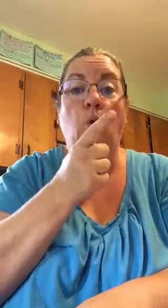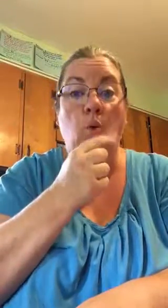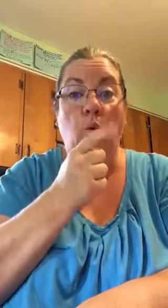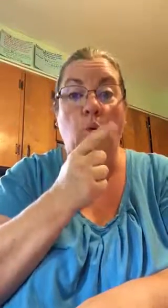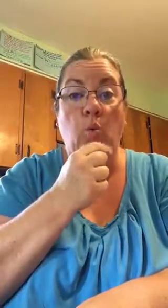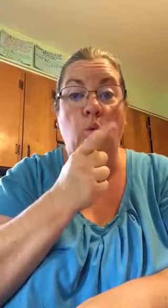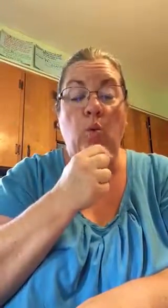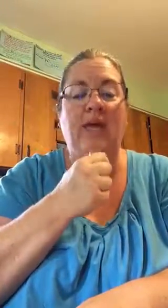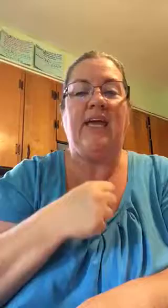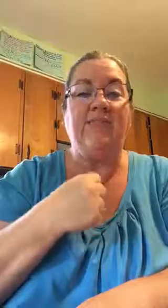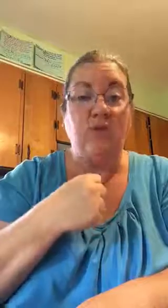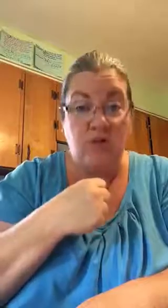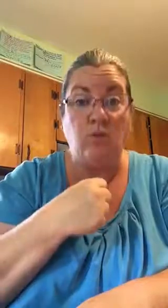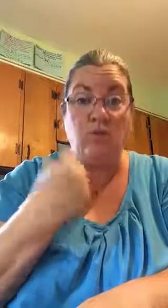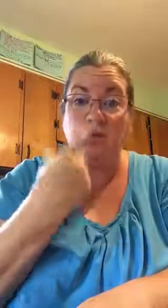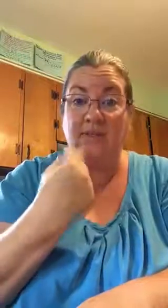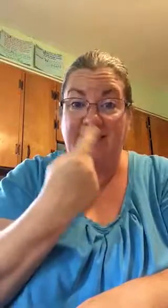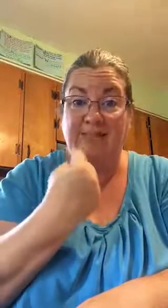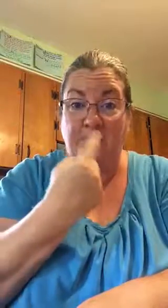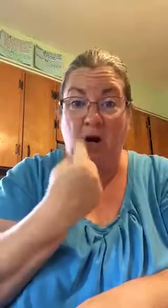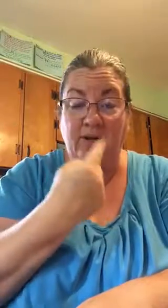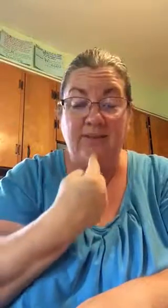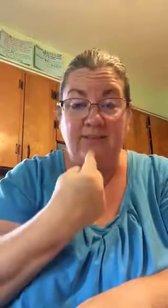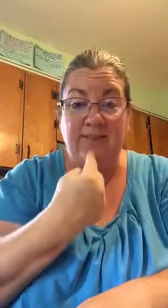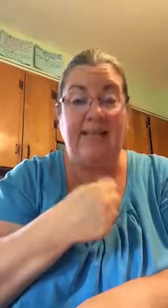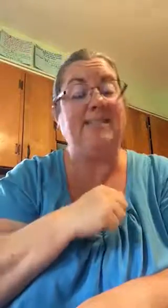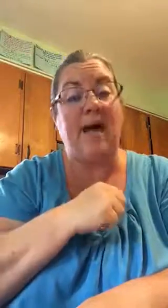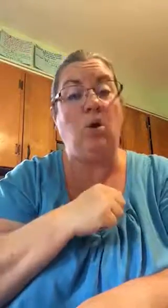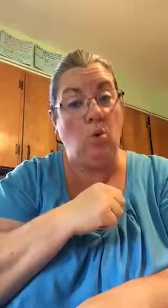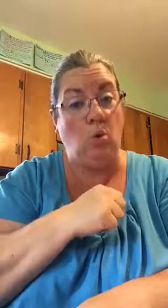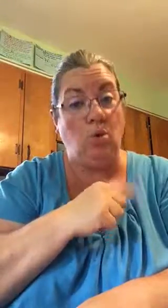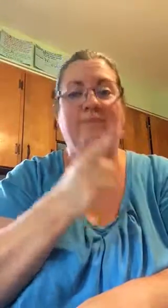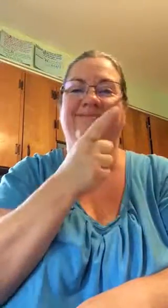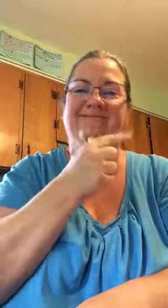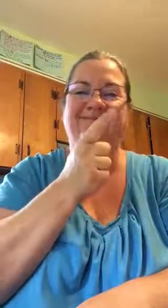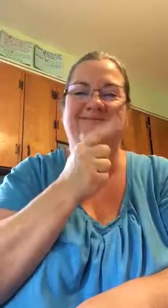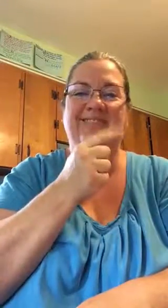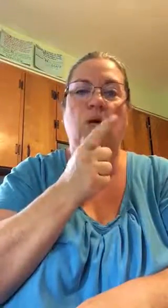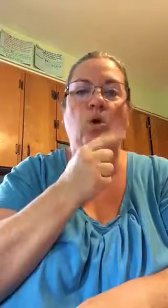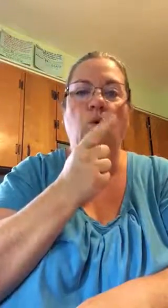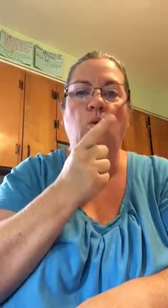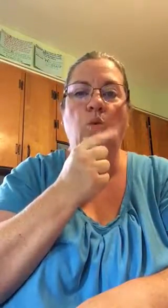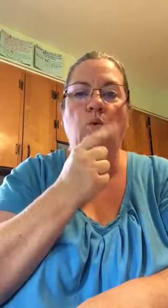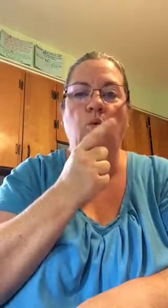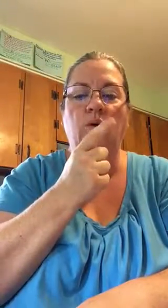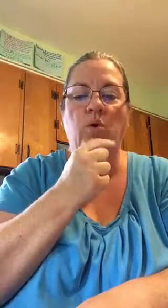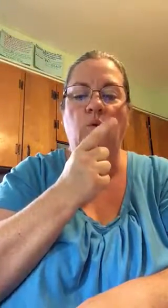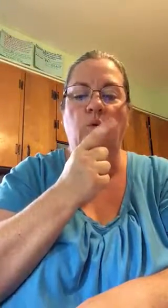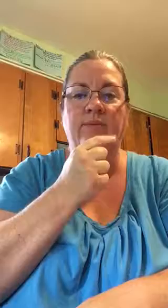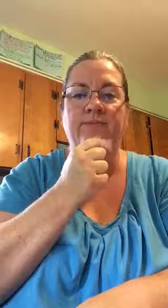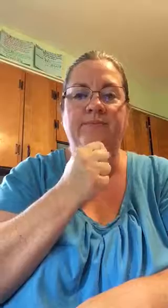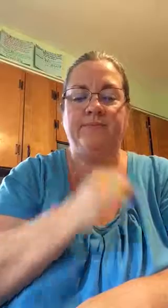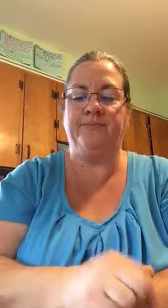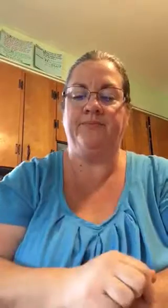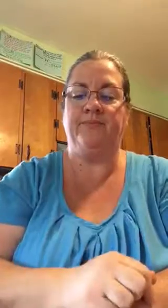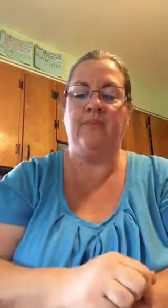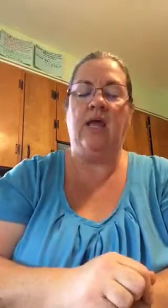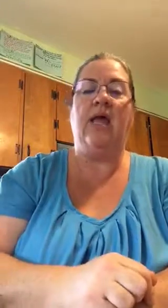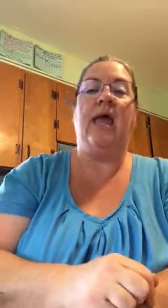Who? If you don't do this part, it's not who. Who? Who?